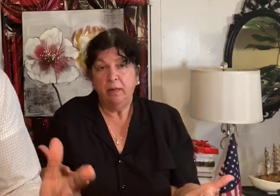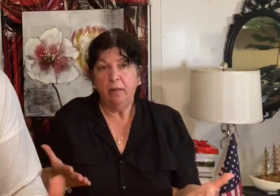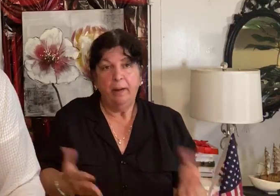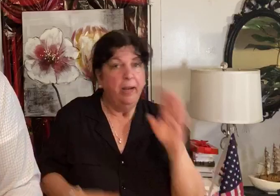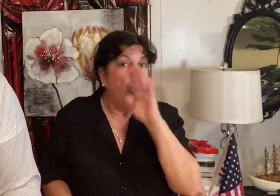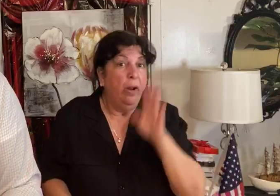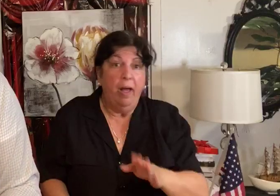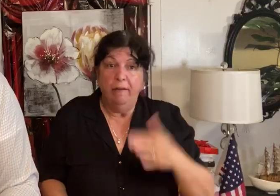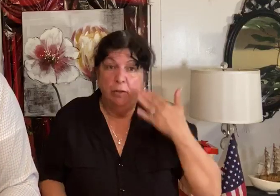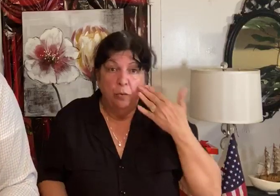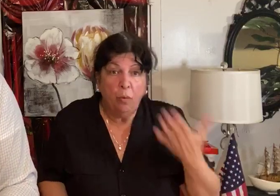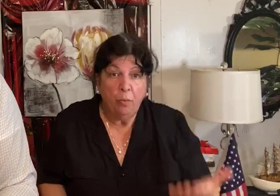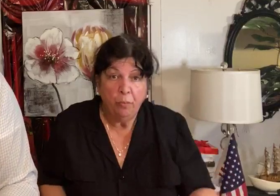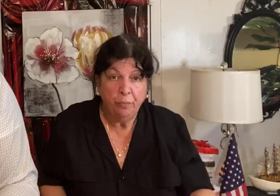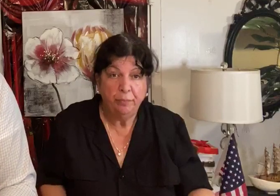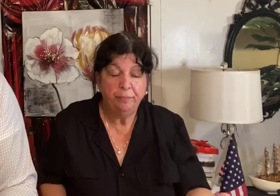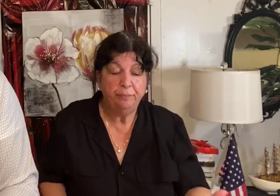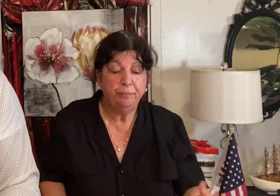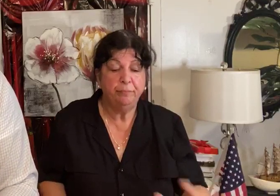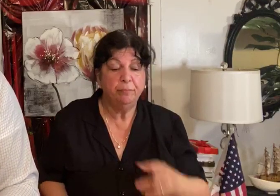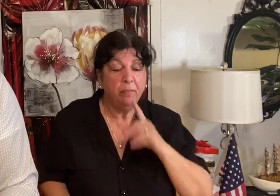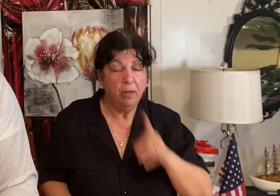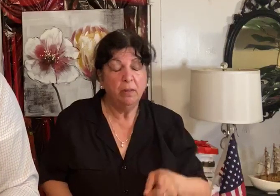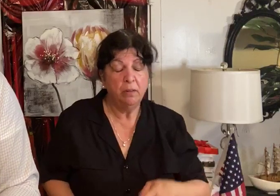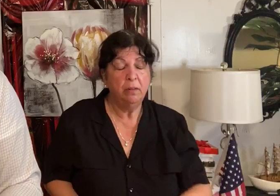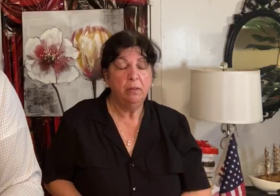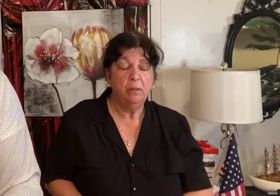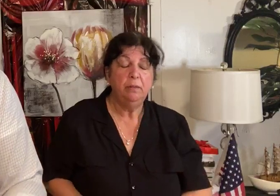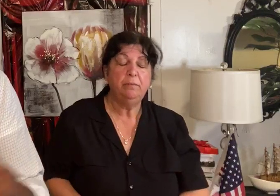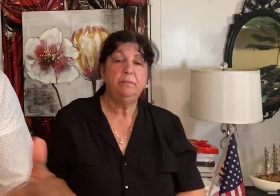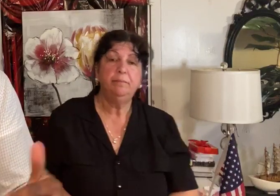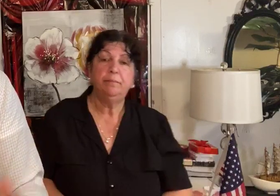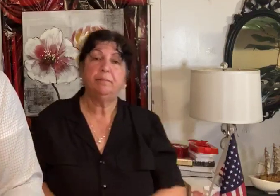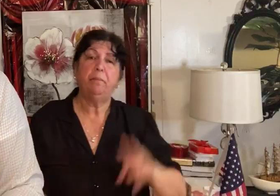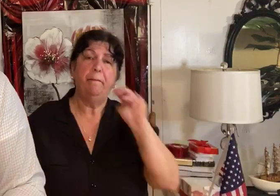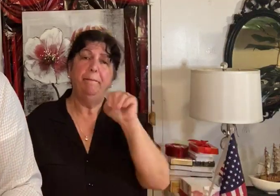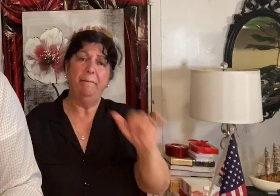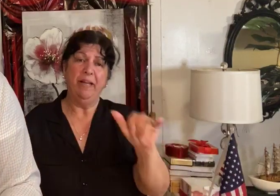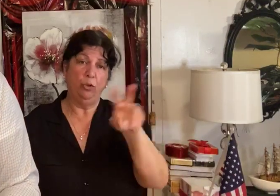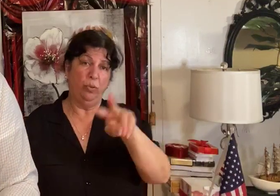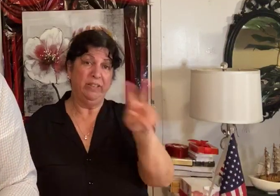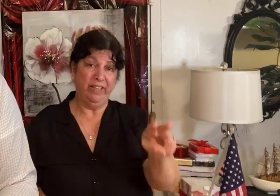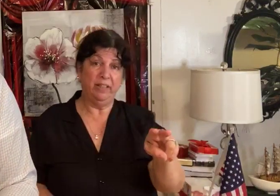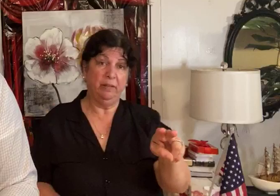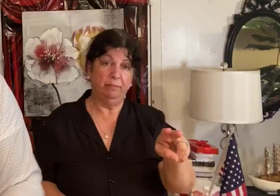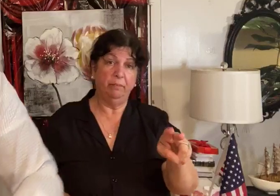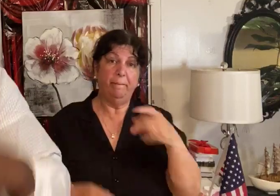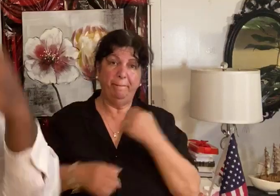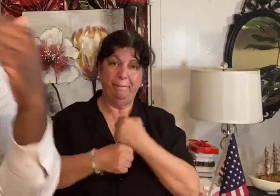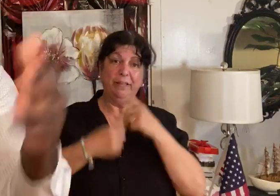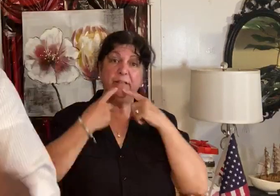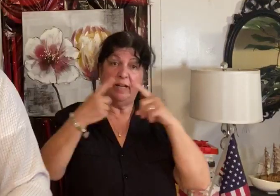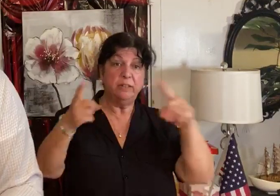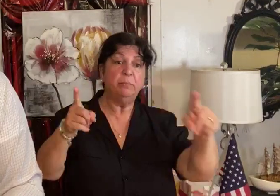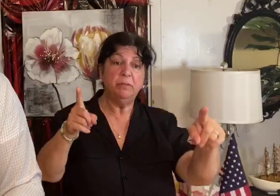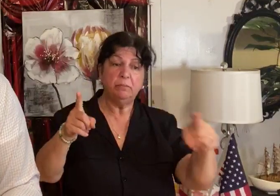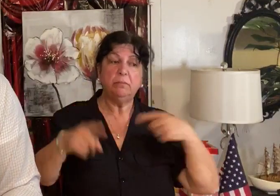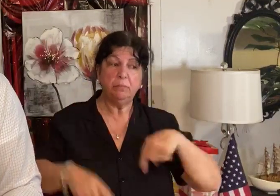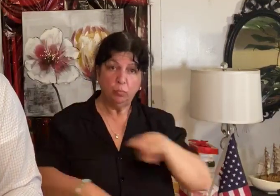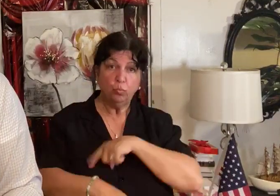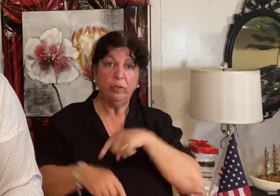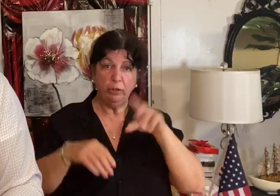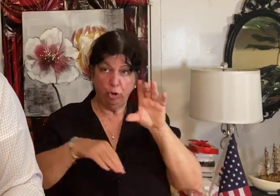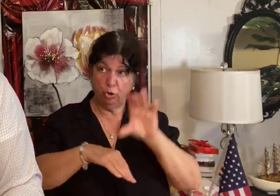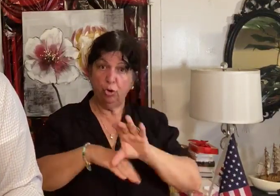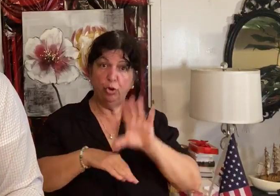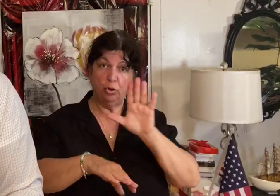you never know, really. Nonetheless, May the 22nd, he made that announcement. We had church